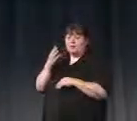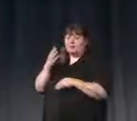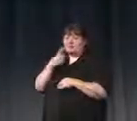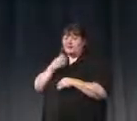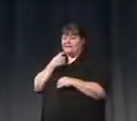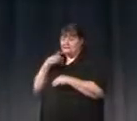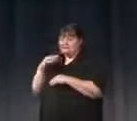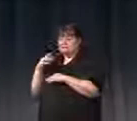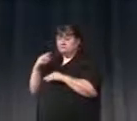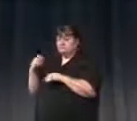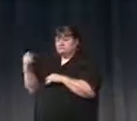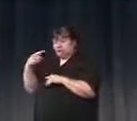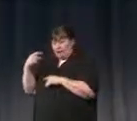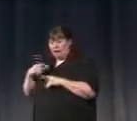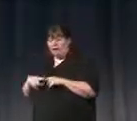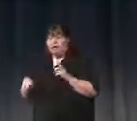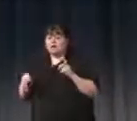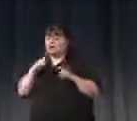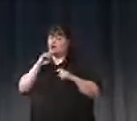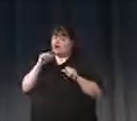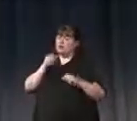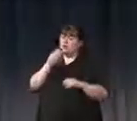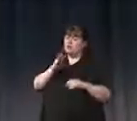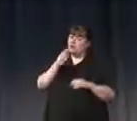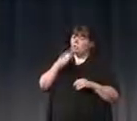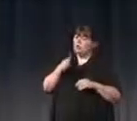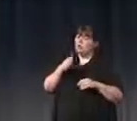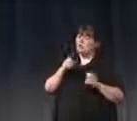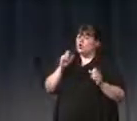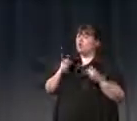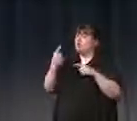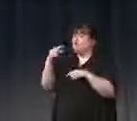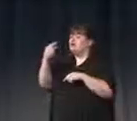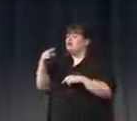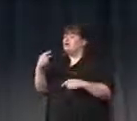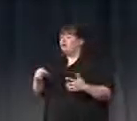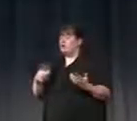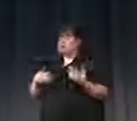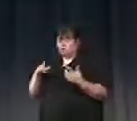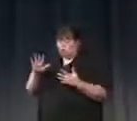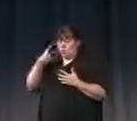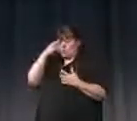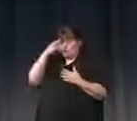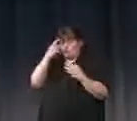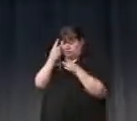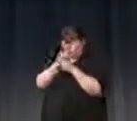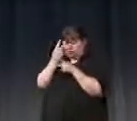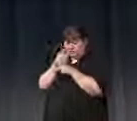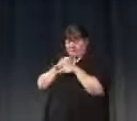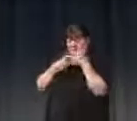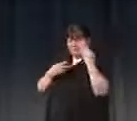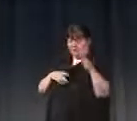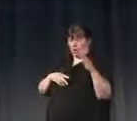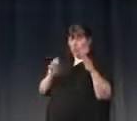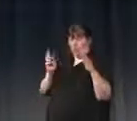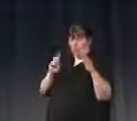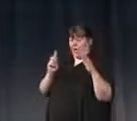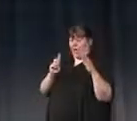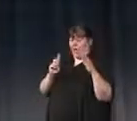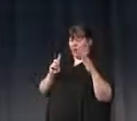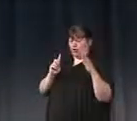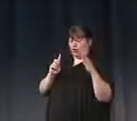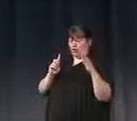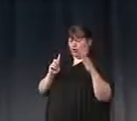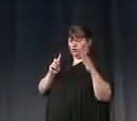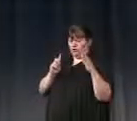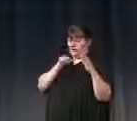in the world, but then there's also lots of pairs of these green ones. And so somehow or another, your brain has got to figure out what the blue ones are and